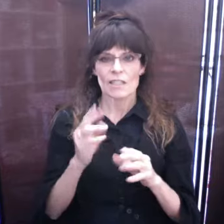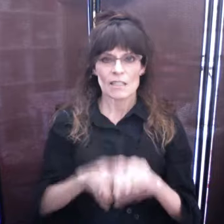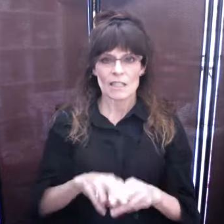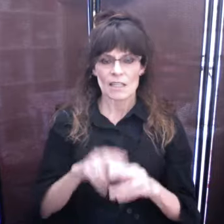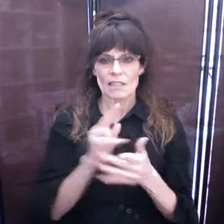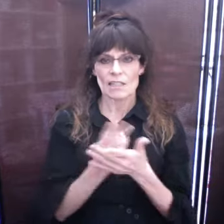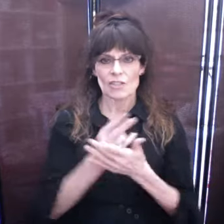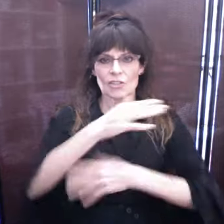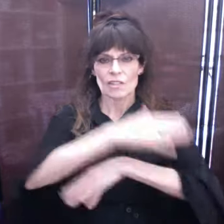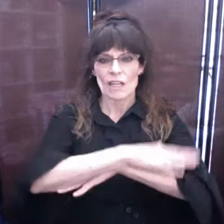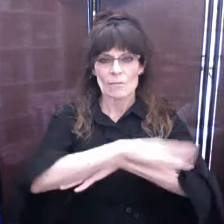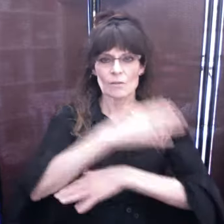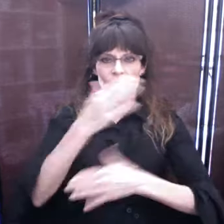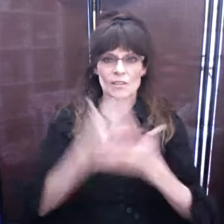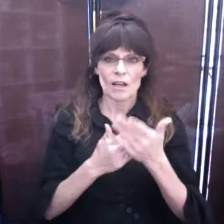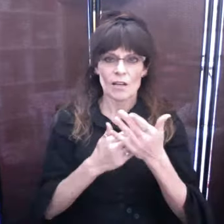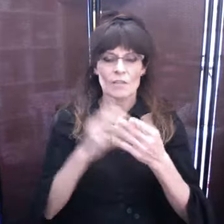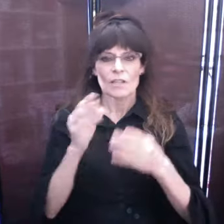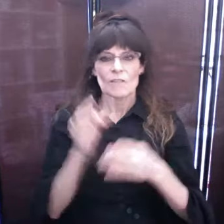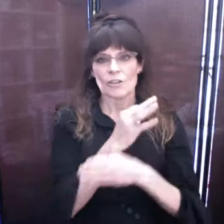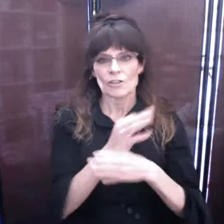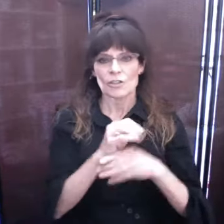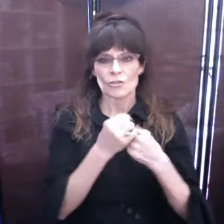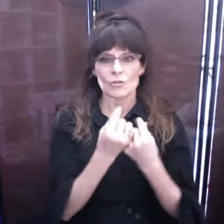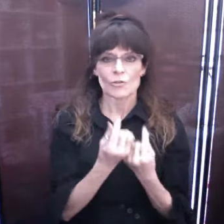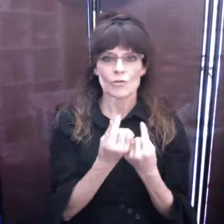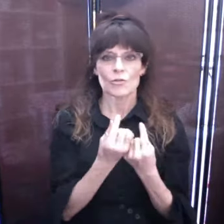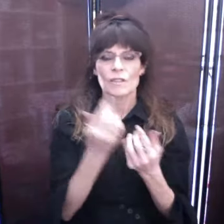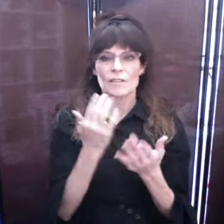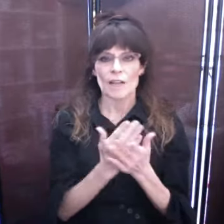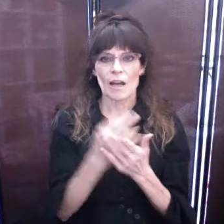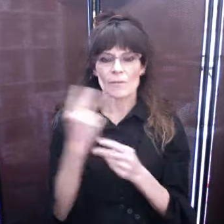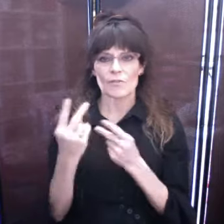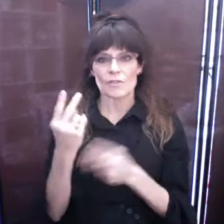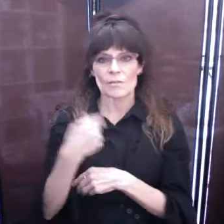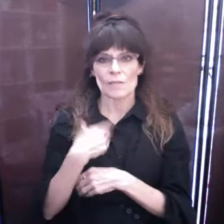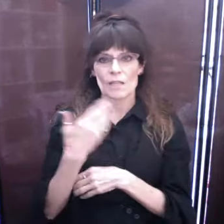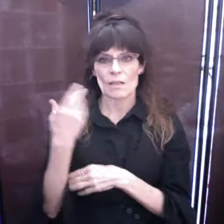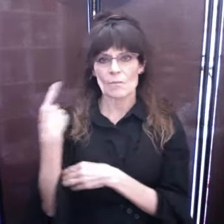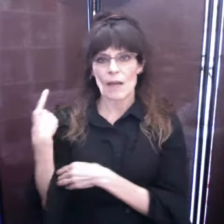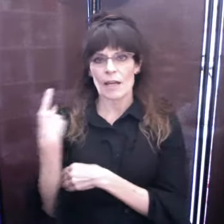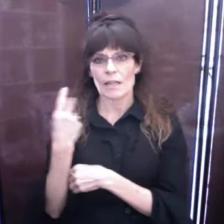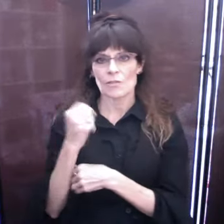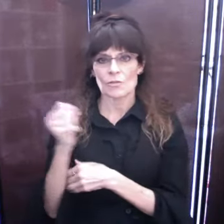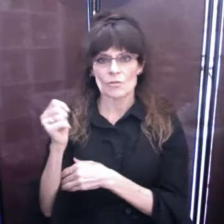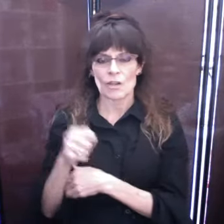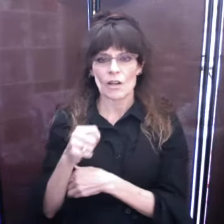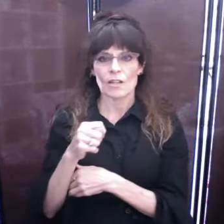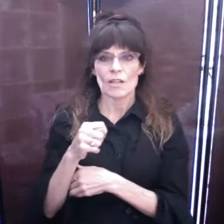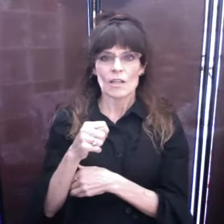sort of functional group or step workshop in the house. We always, back in Tucson, the ex-girlfriend and I of 11 years,